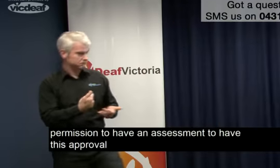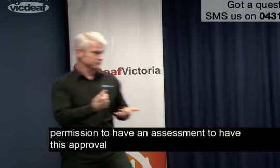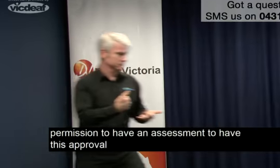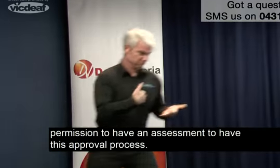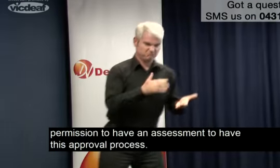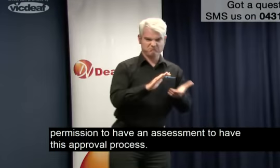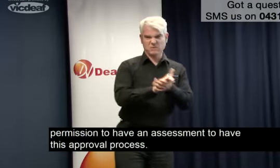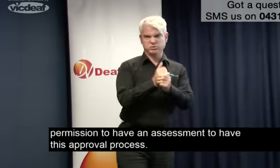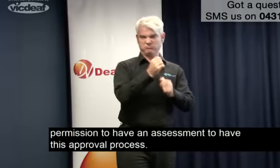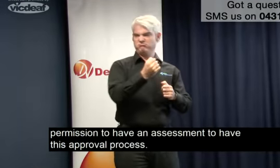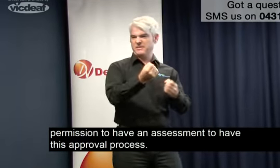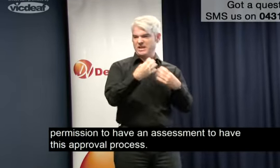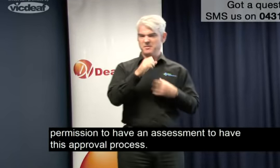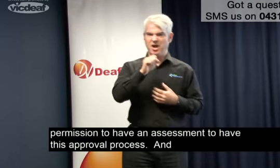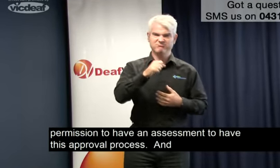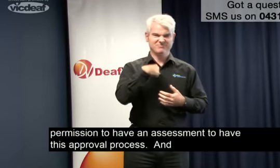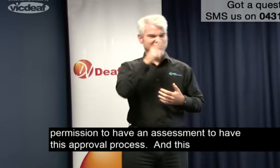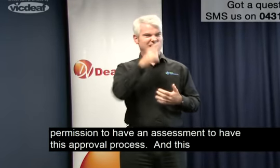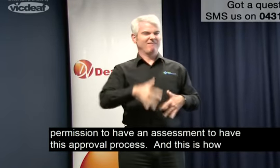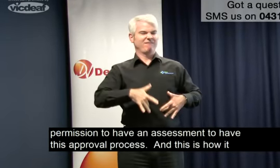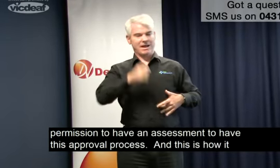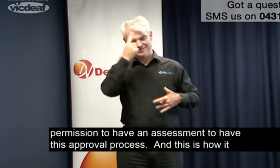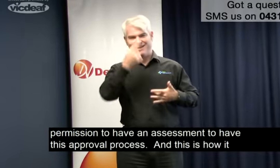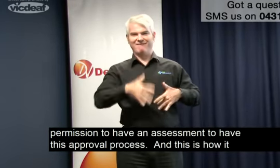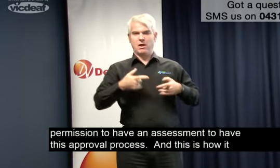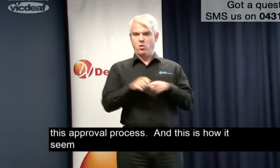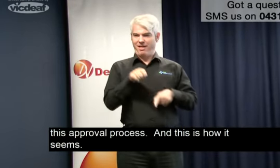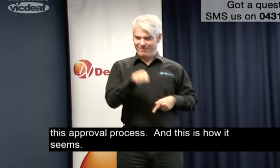And this is how it seems. I appreciate that feedback,